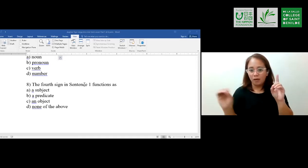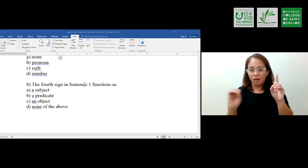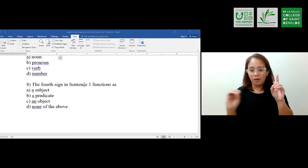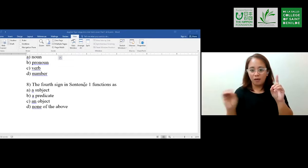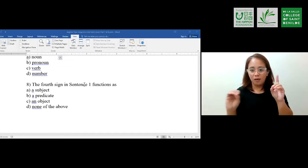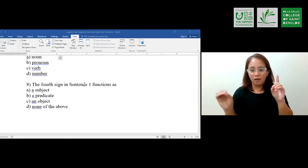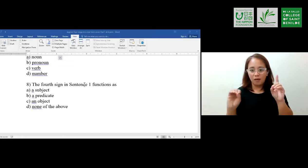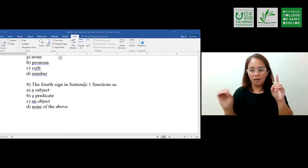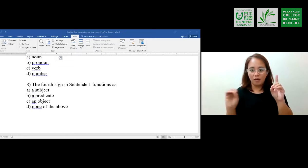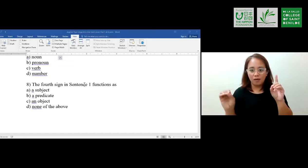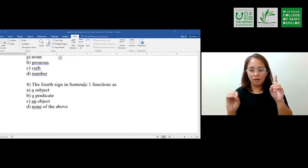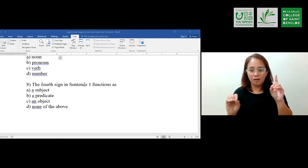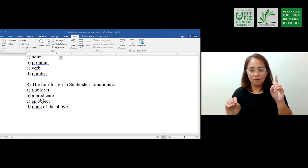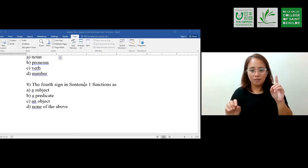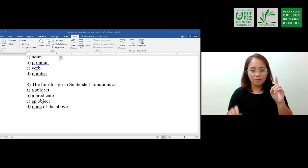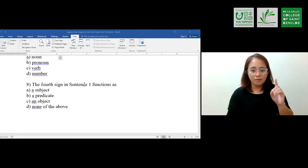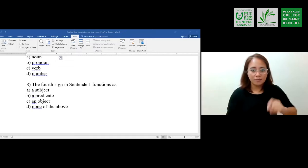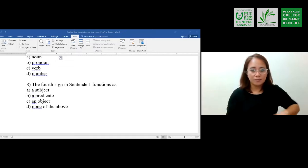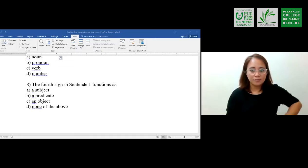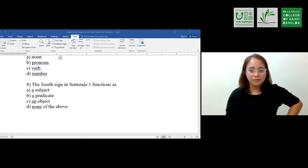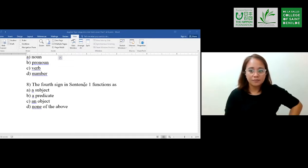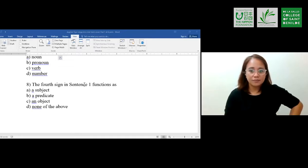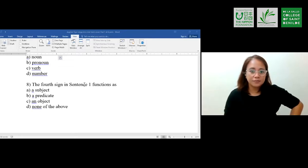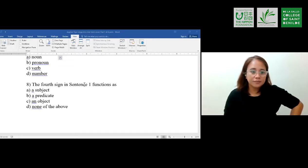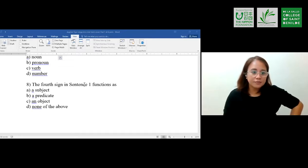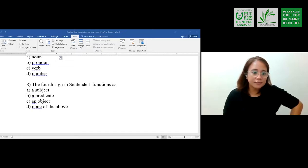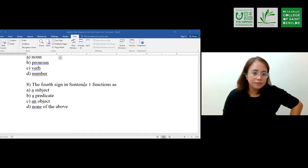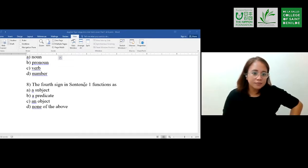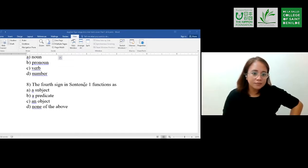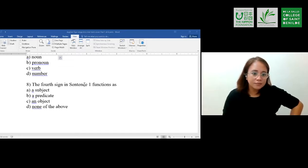Sorry, sir, can we scroll up to number 1?